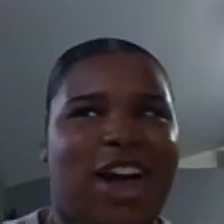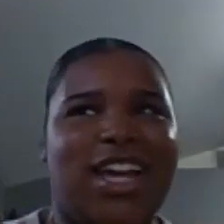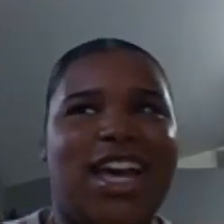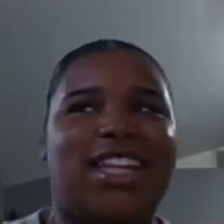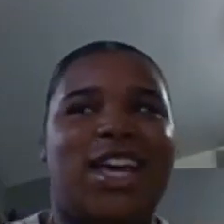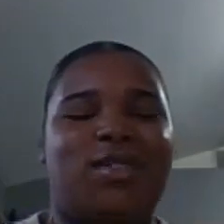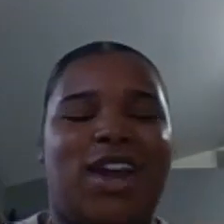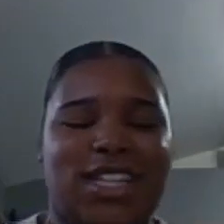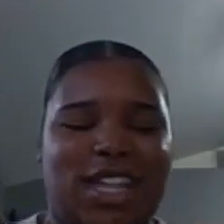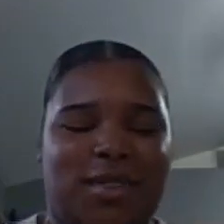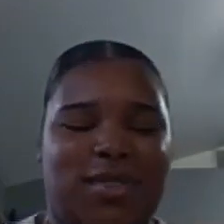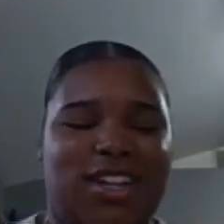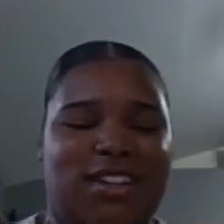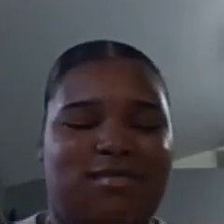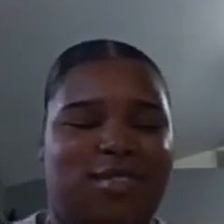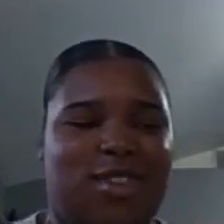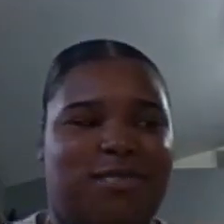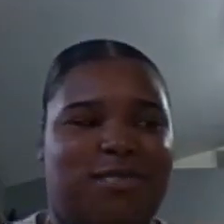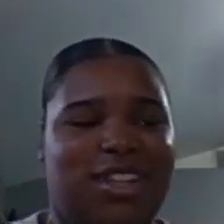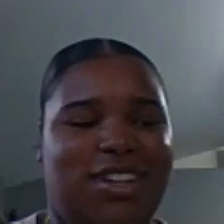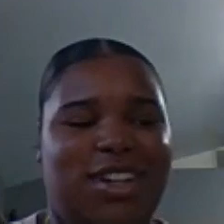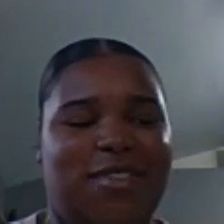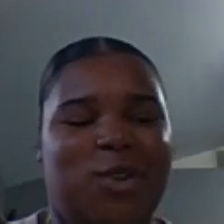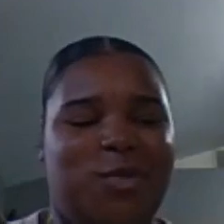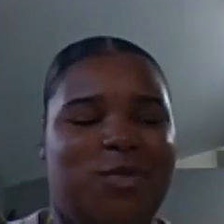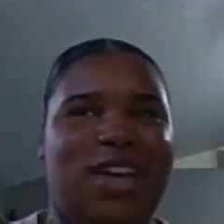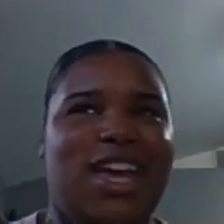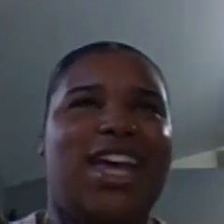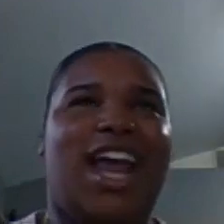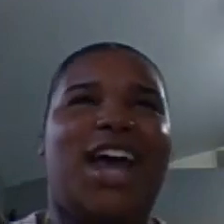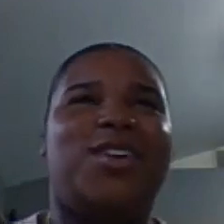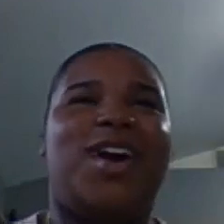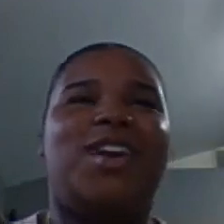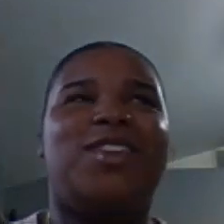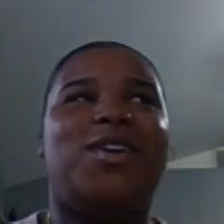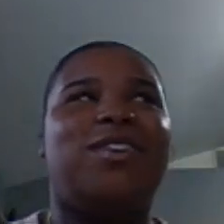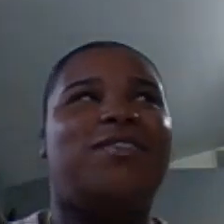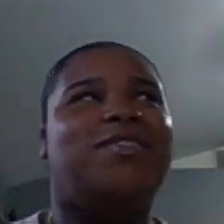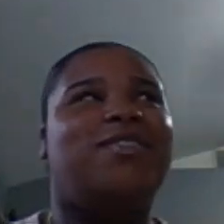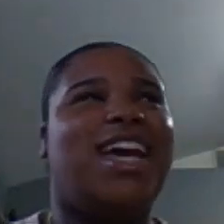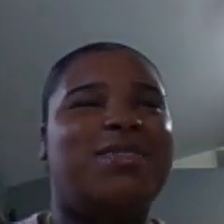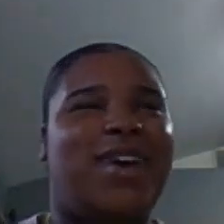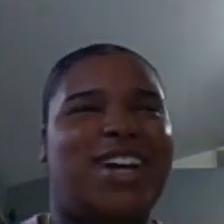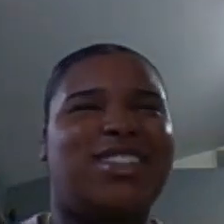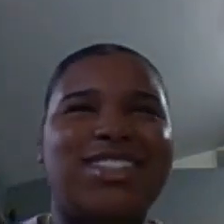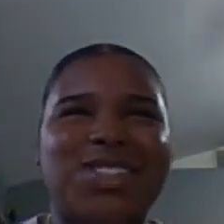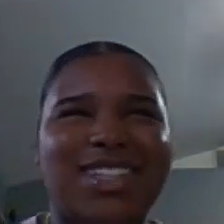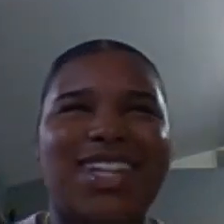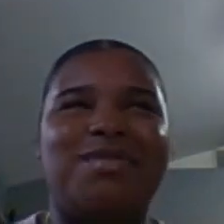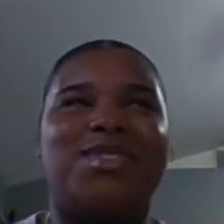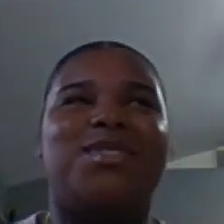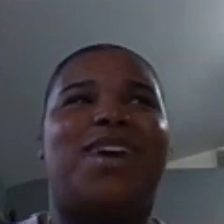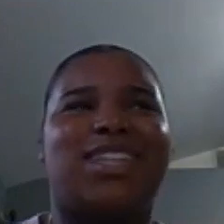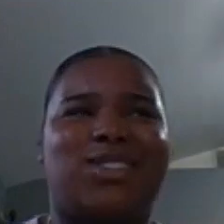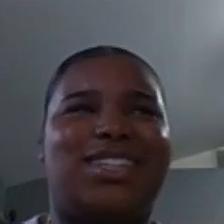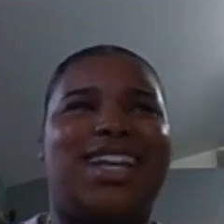a lot, and they would isolate me in a completely different room. And I don't know if anybody else's school did